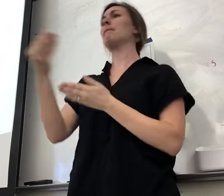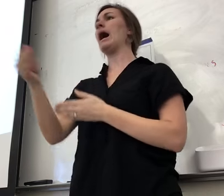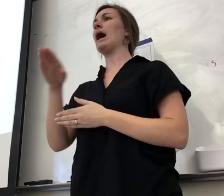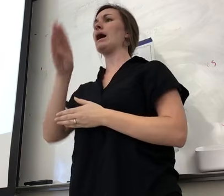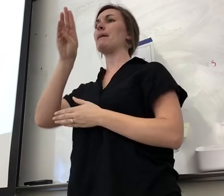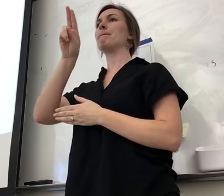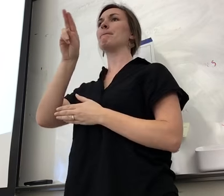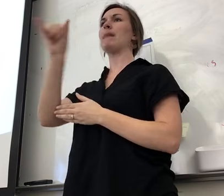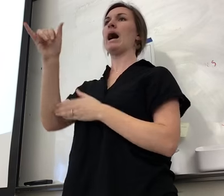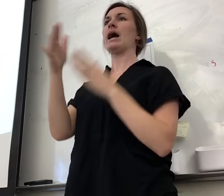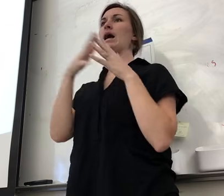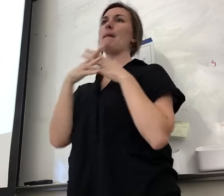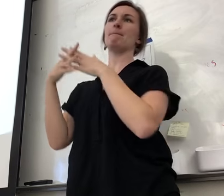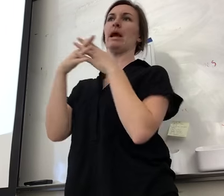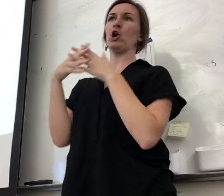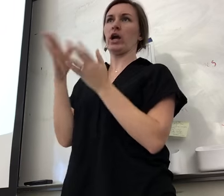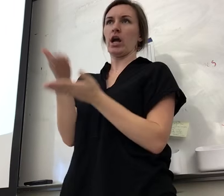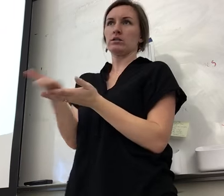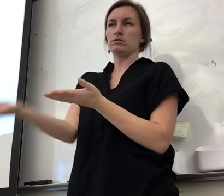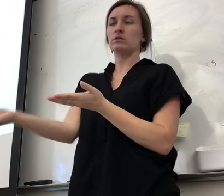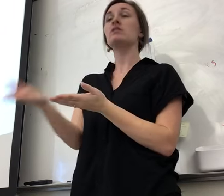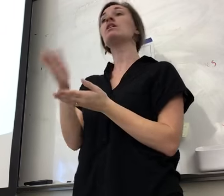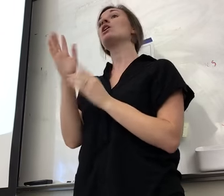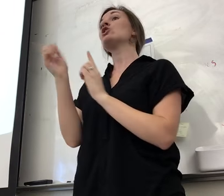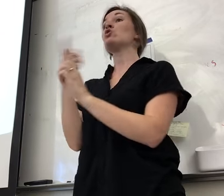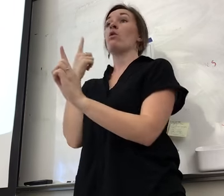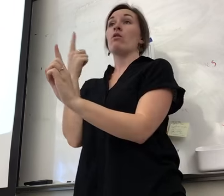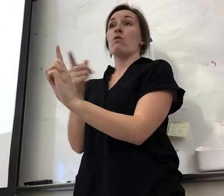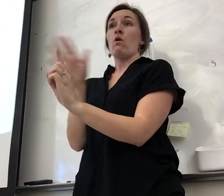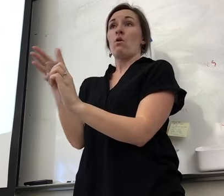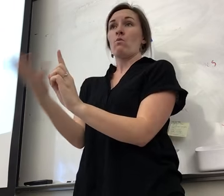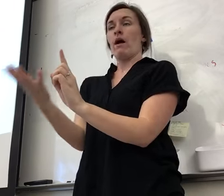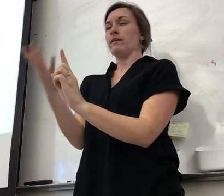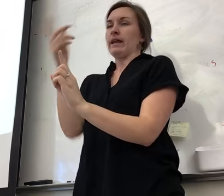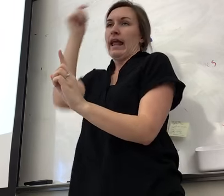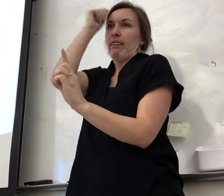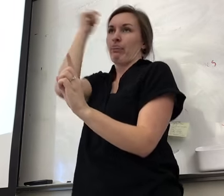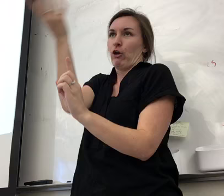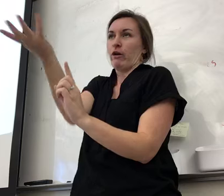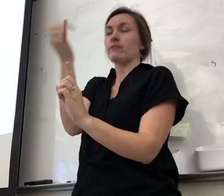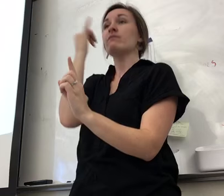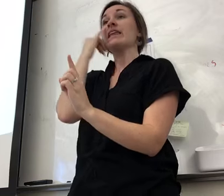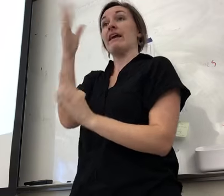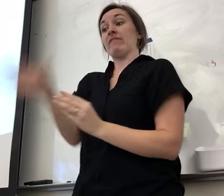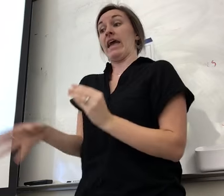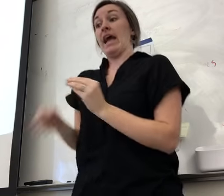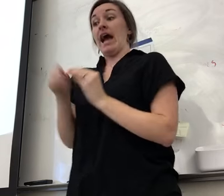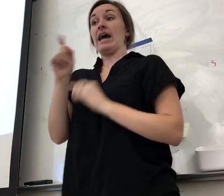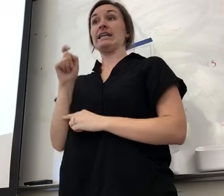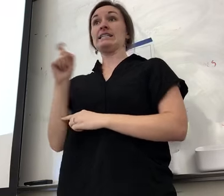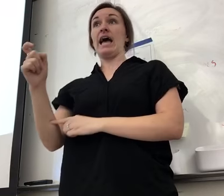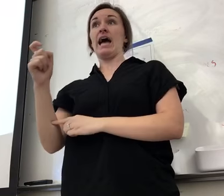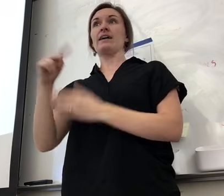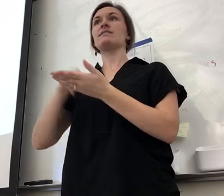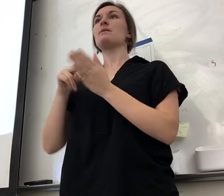Now here's what this goal is. In theory, if they add a tax, you wouldn't want to buy the British item